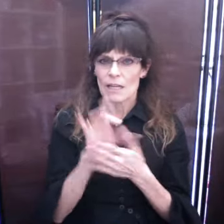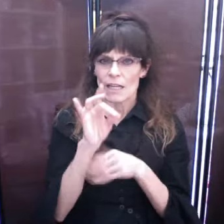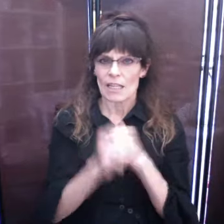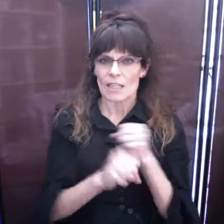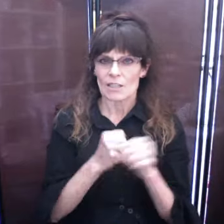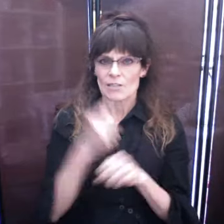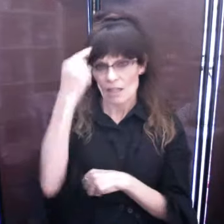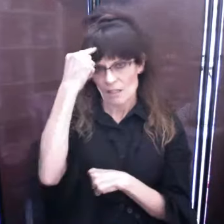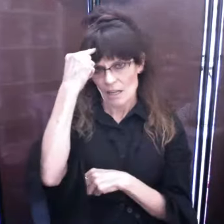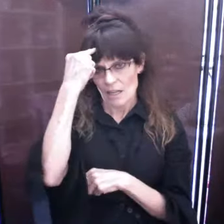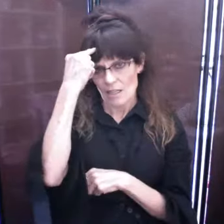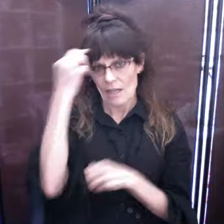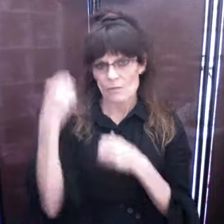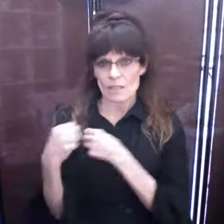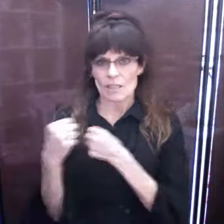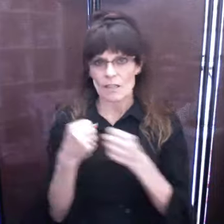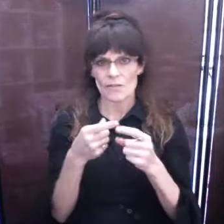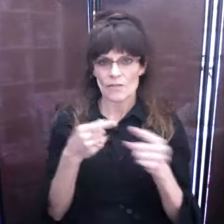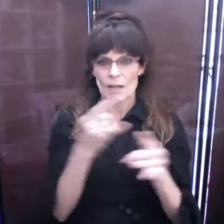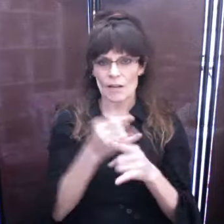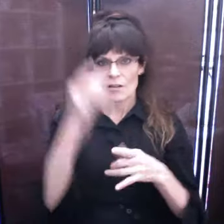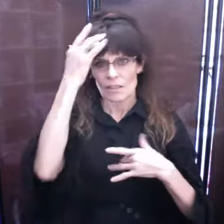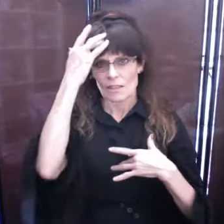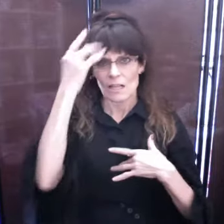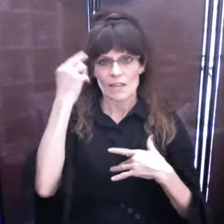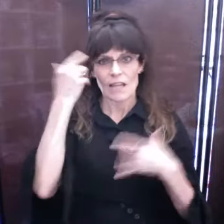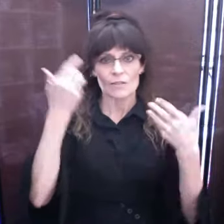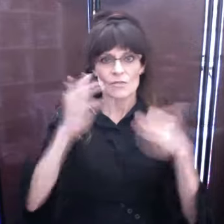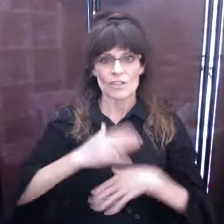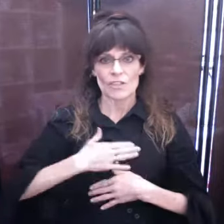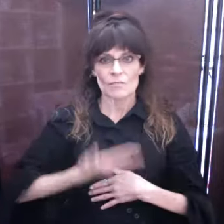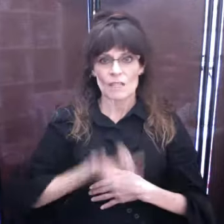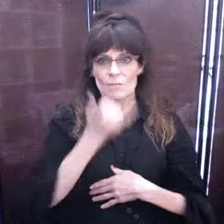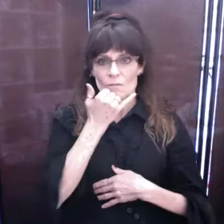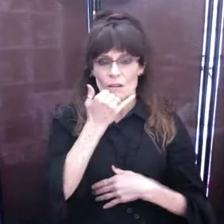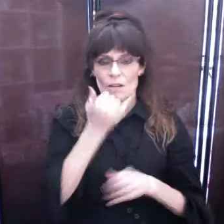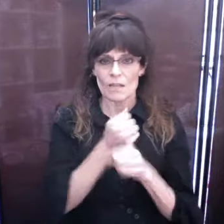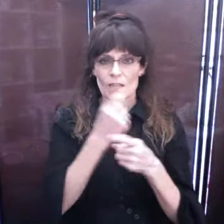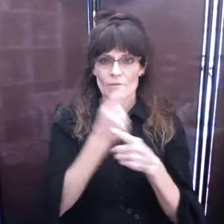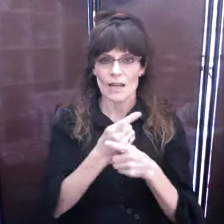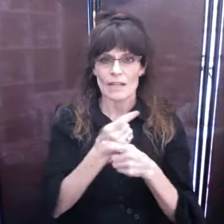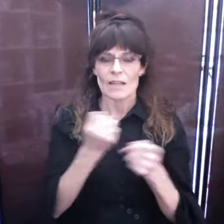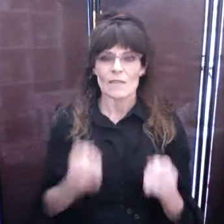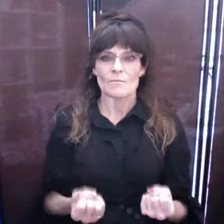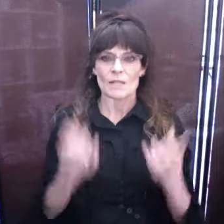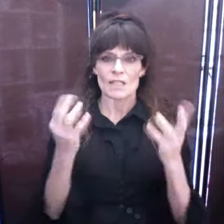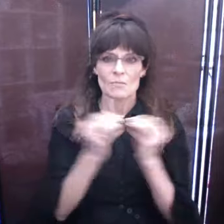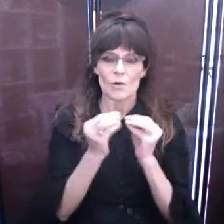had recovered from alcoholism, and I thought I was done making amends. Like I said, many more have floated across my consciousness since. And what I've come